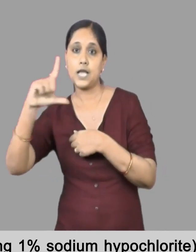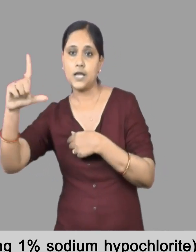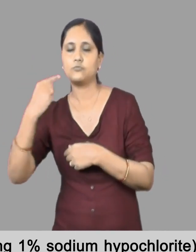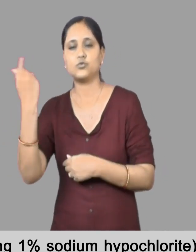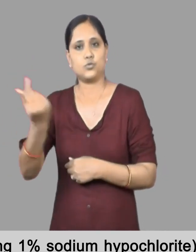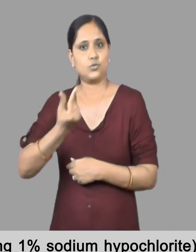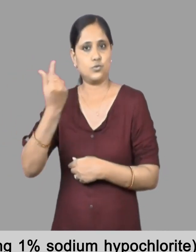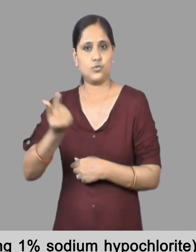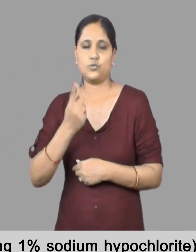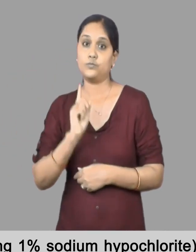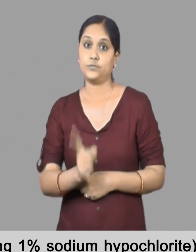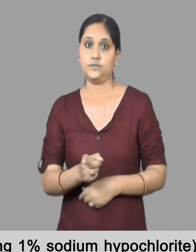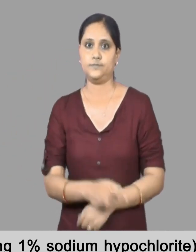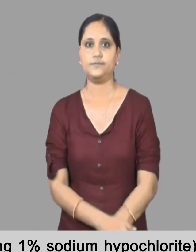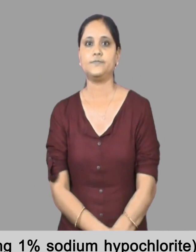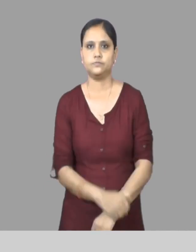areas and common areas.